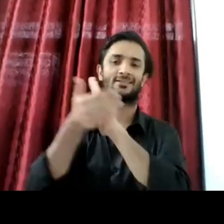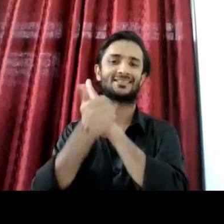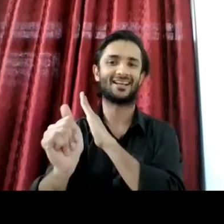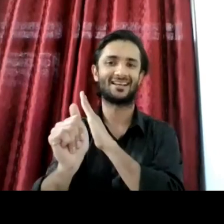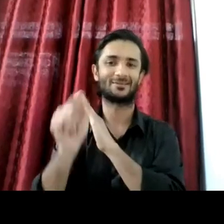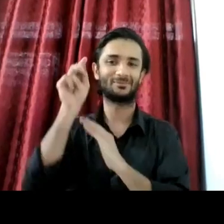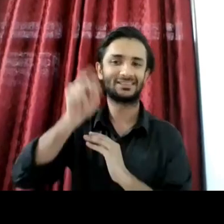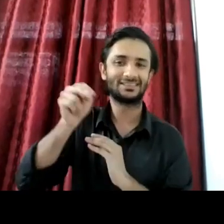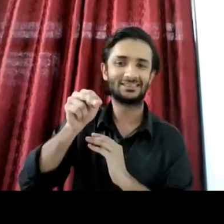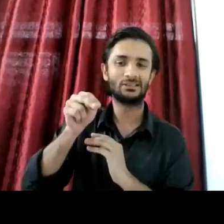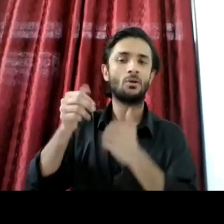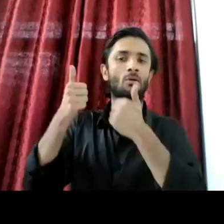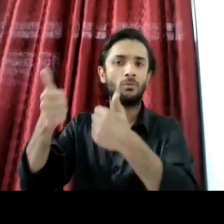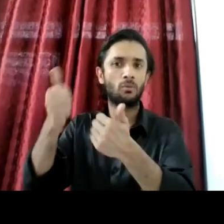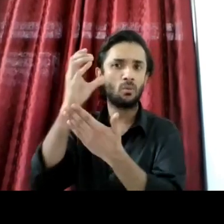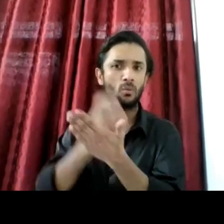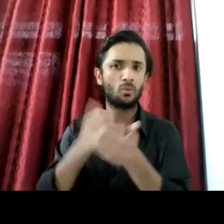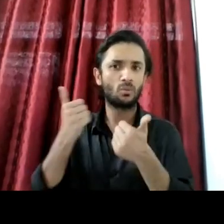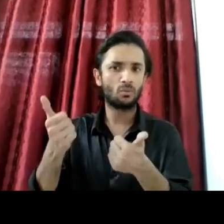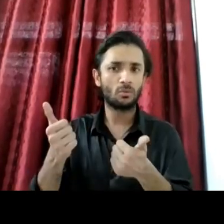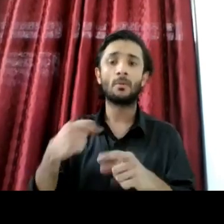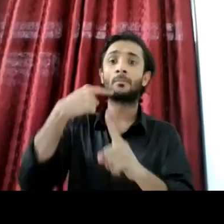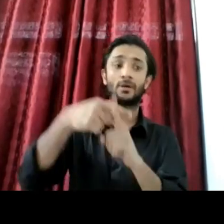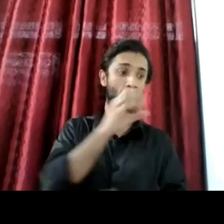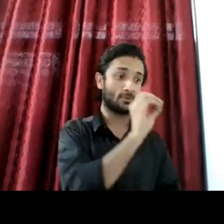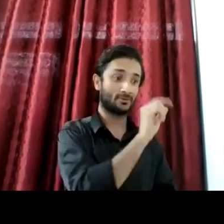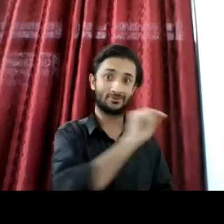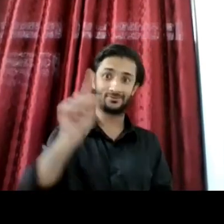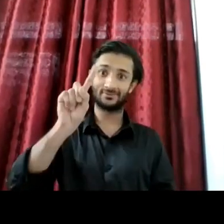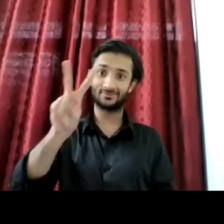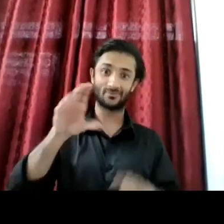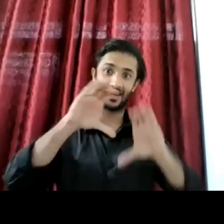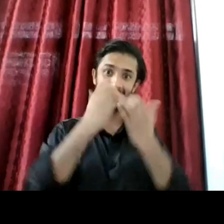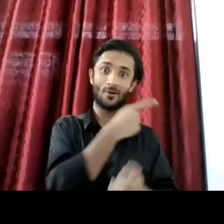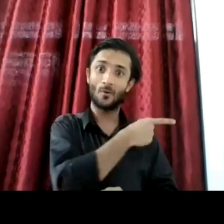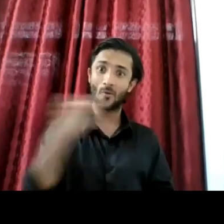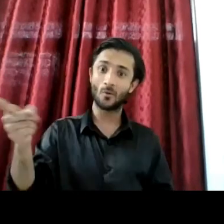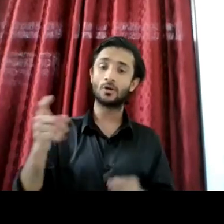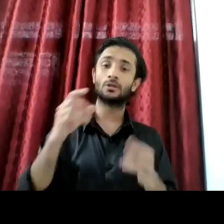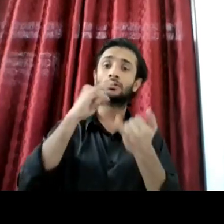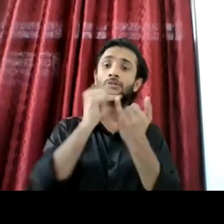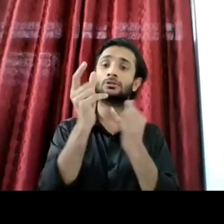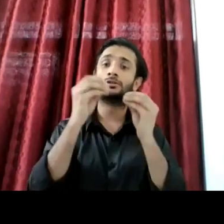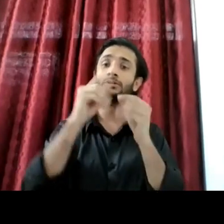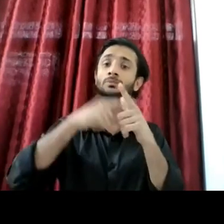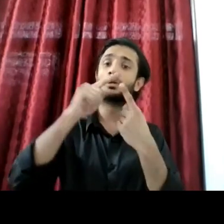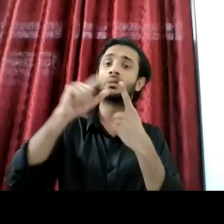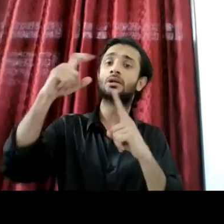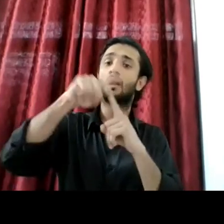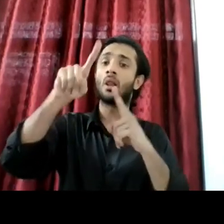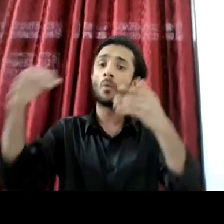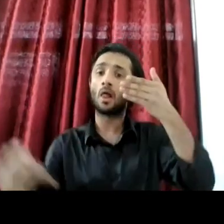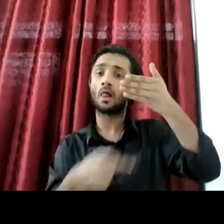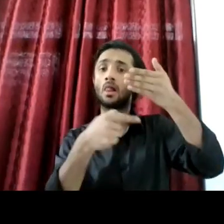with State University of Visual and Performing Arts, Rohtak. And we're working on different skill activities in all